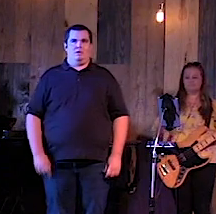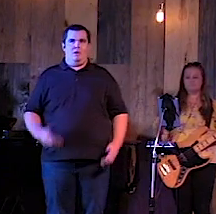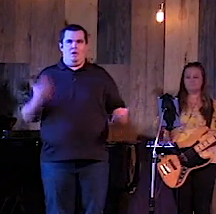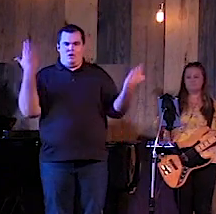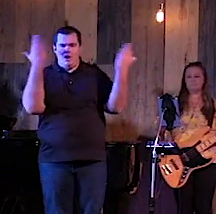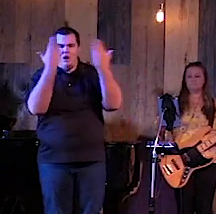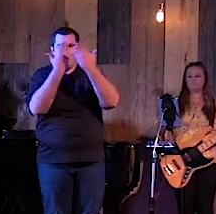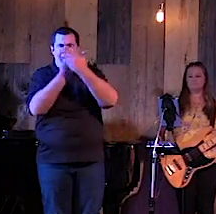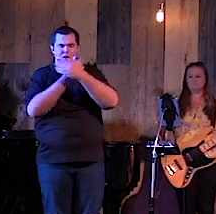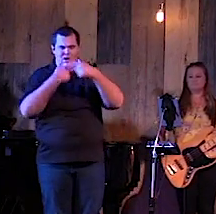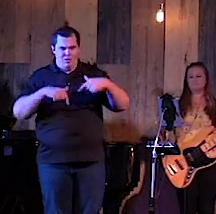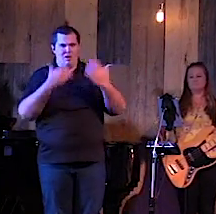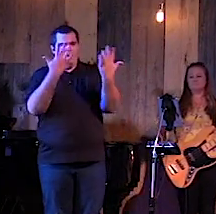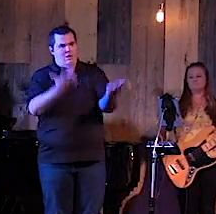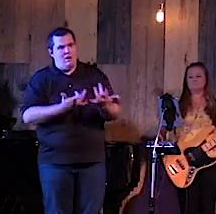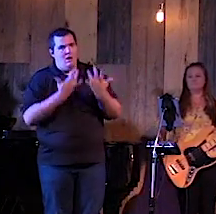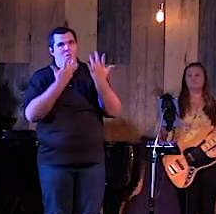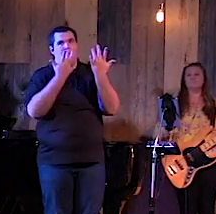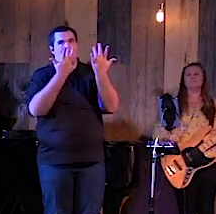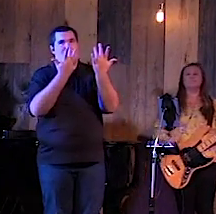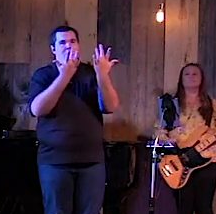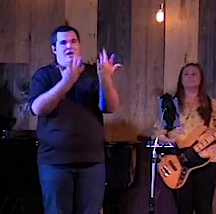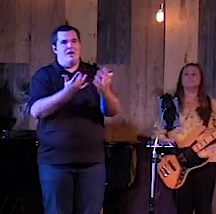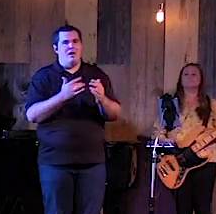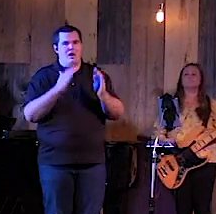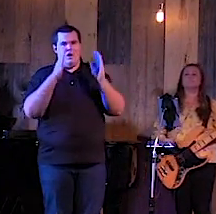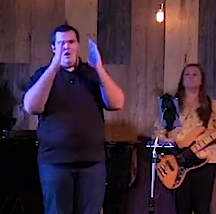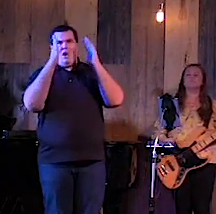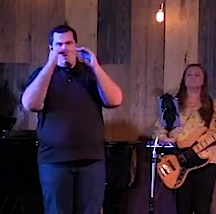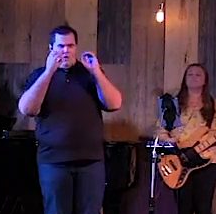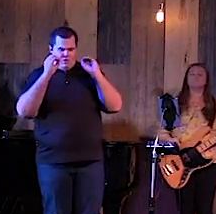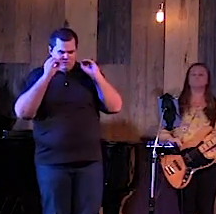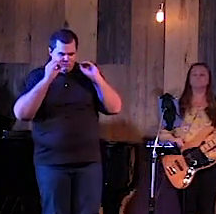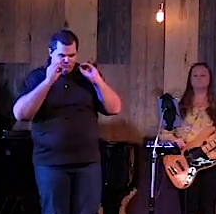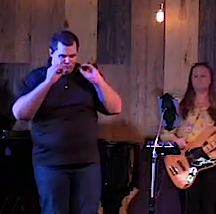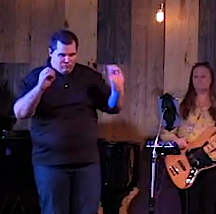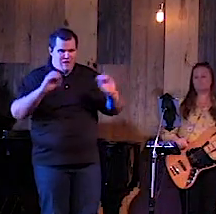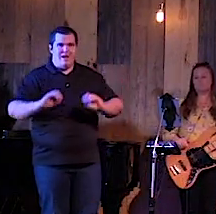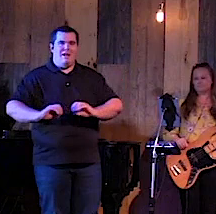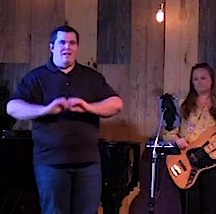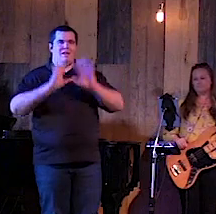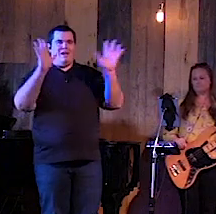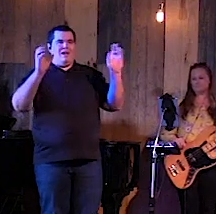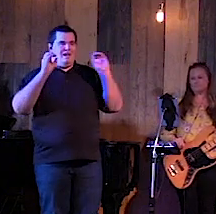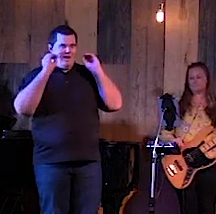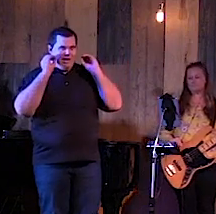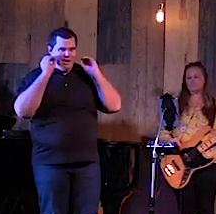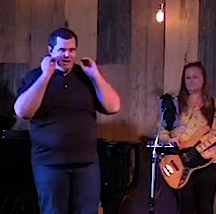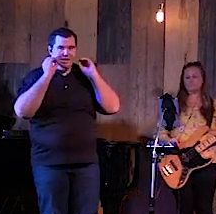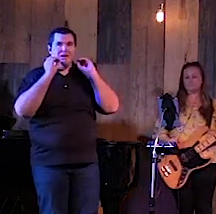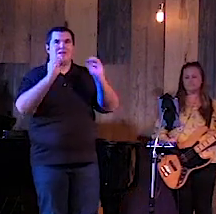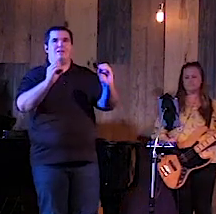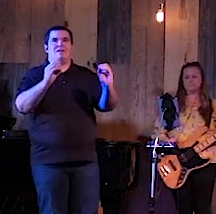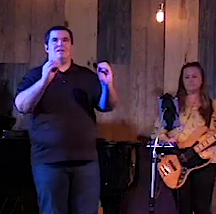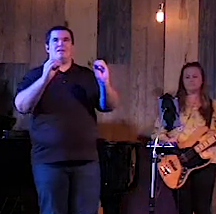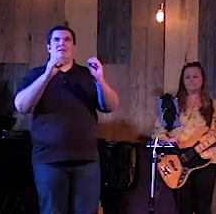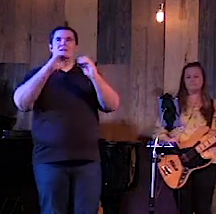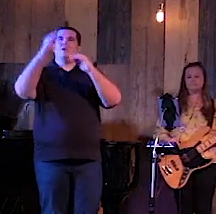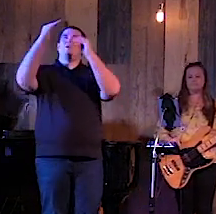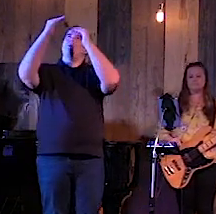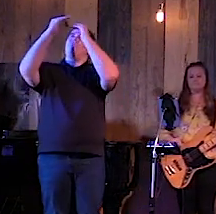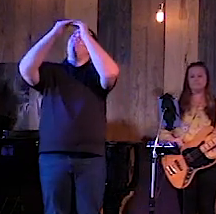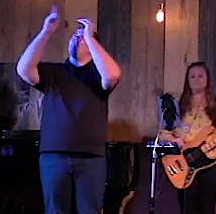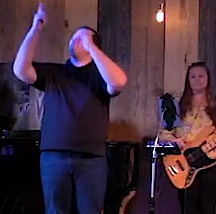In the darkness, we were waiting. Without hope, without light, till